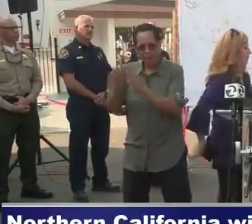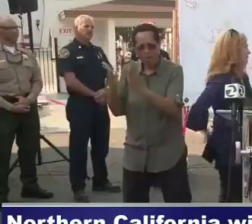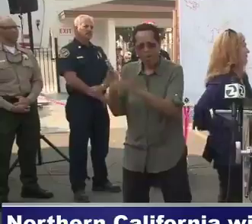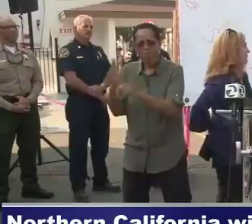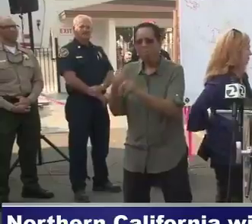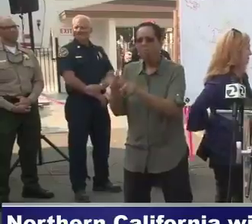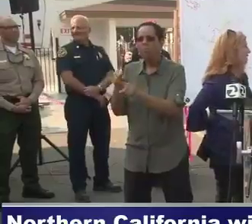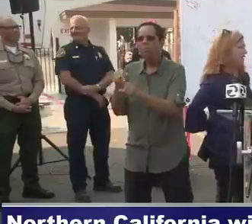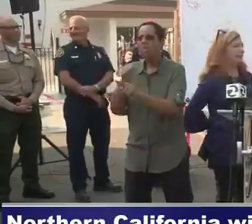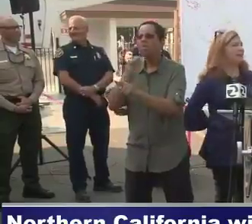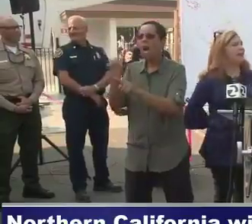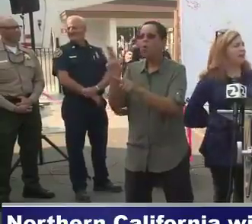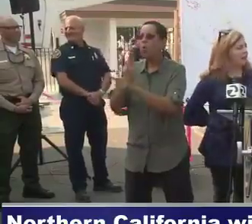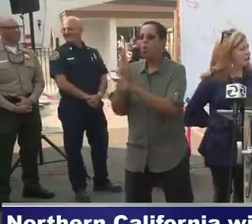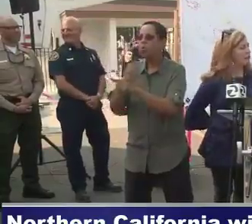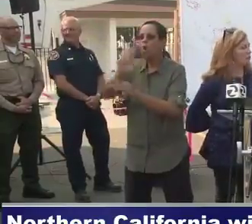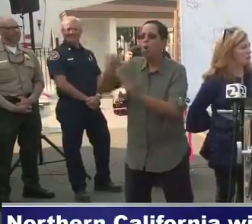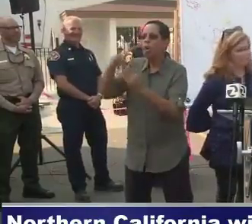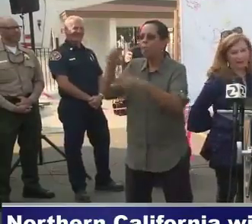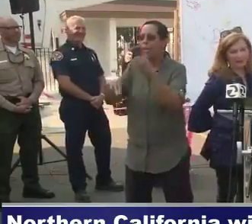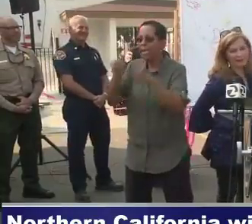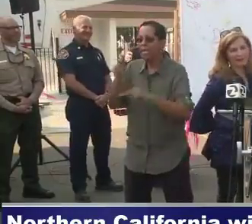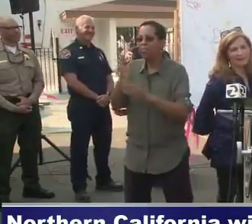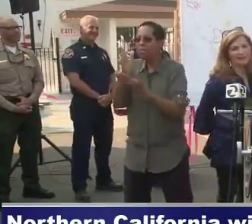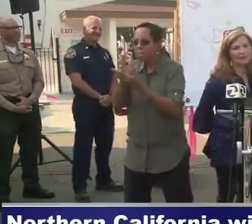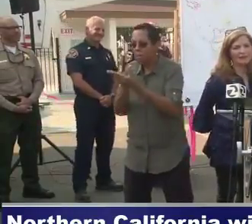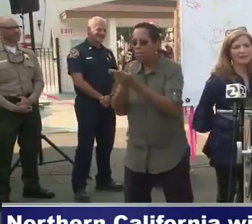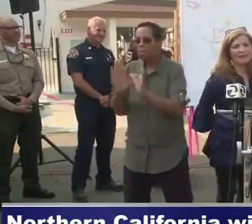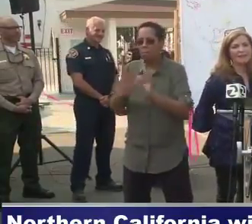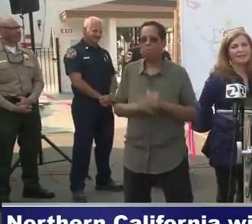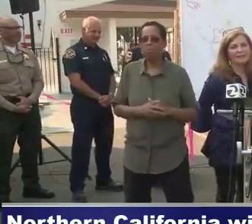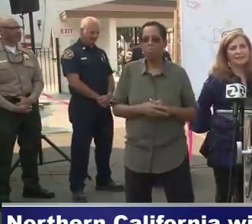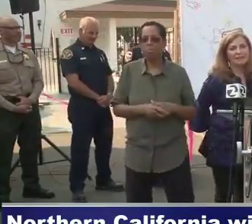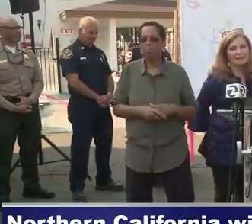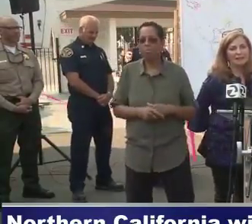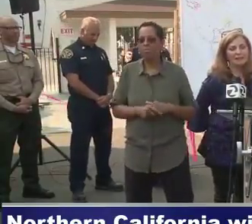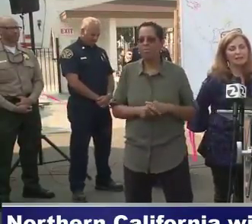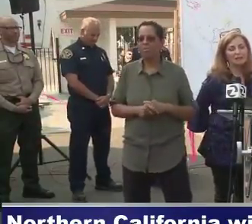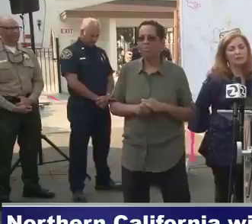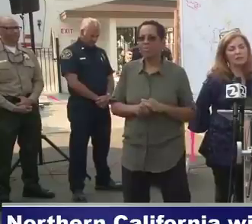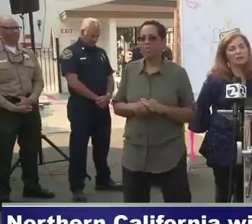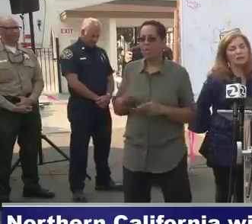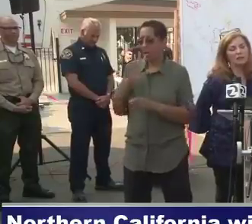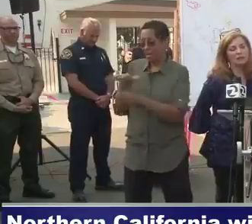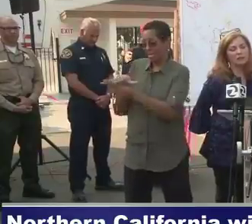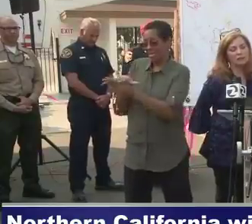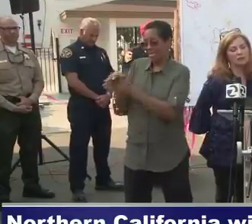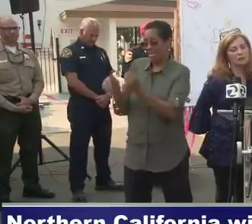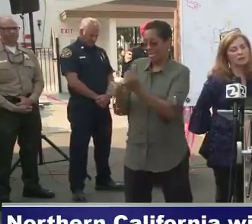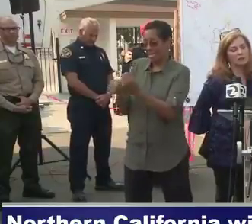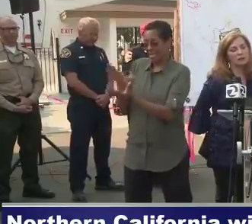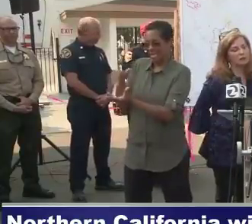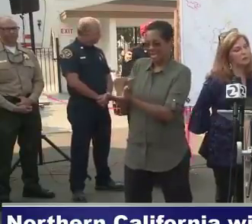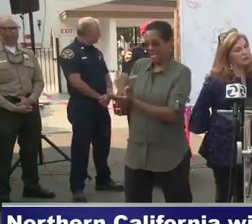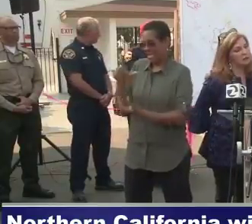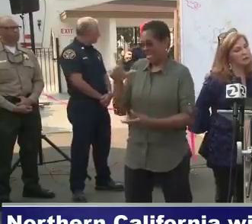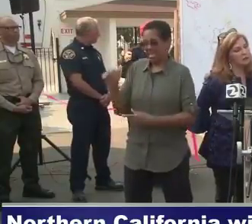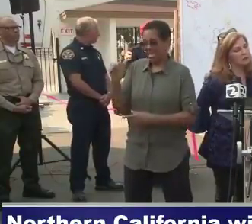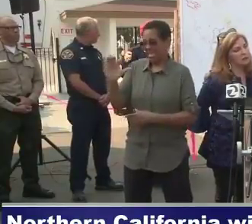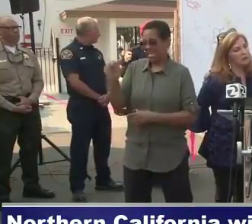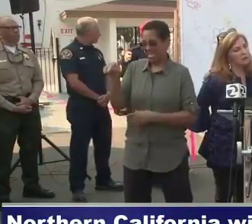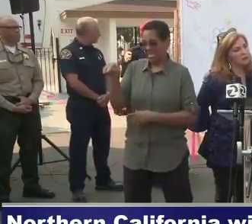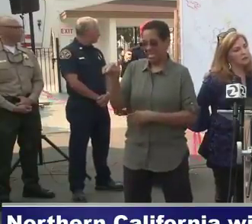the whole building. So talking about that local assistance center, this is the first